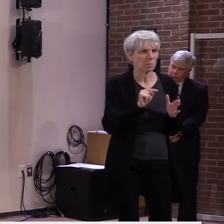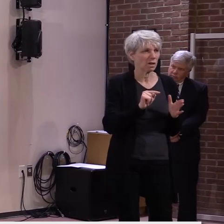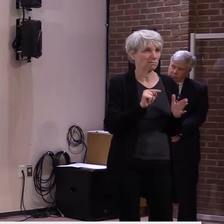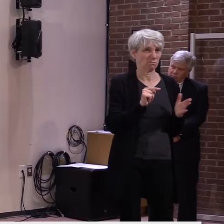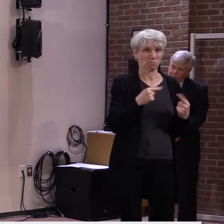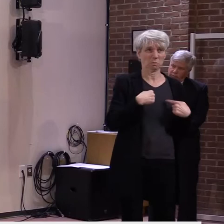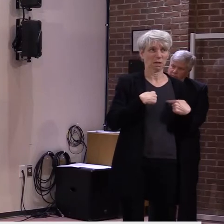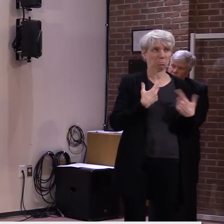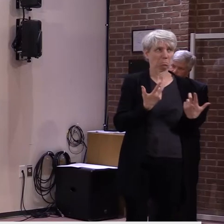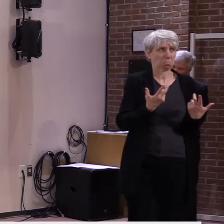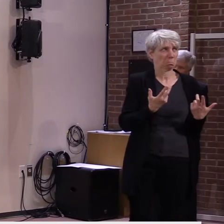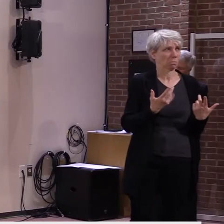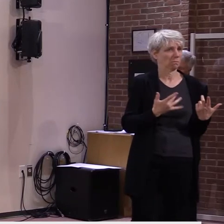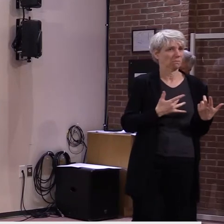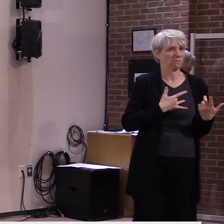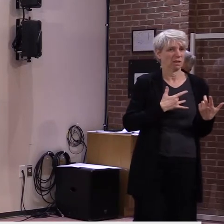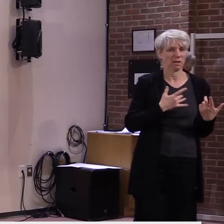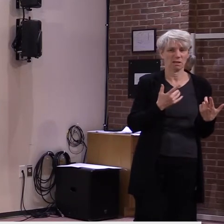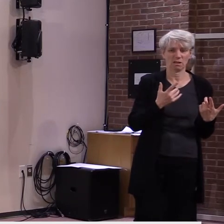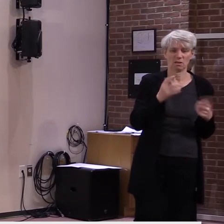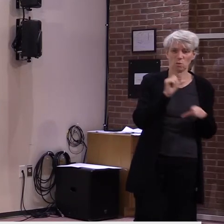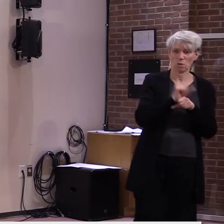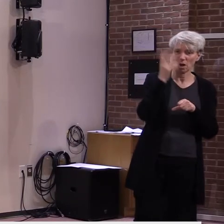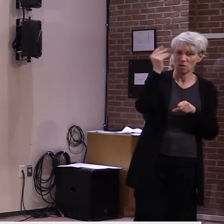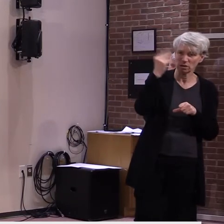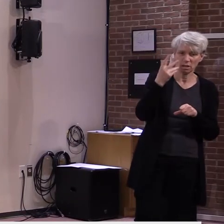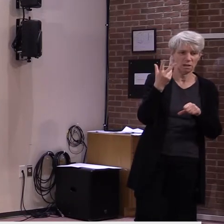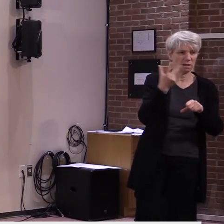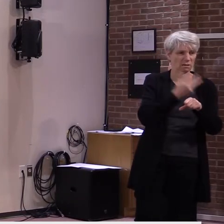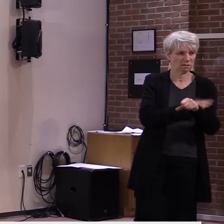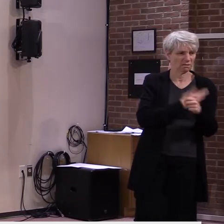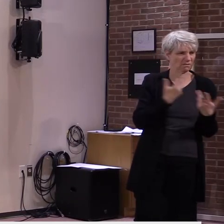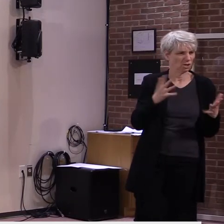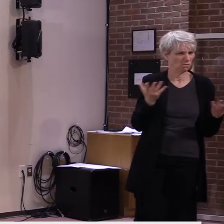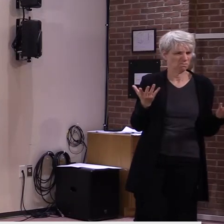no reason why anyone would have to wear a mask if they're vaccinated.